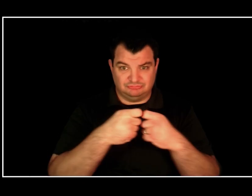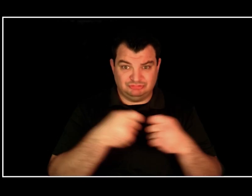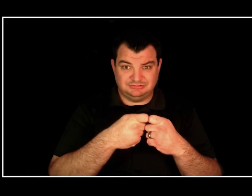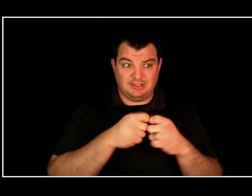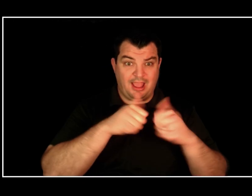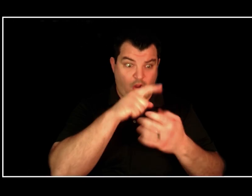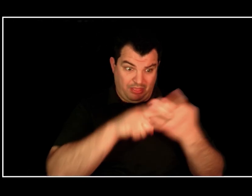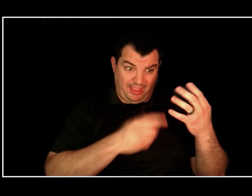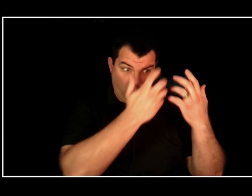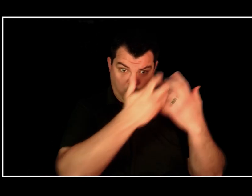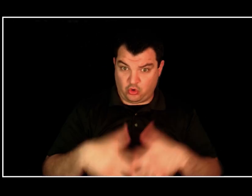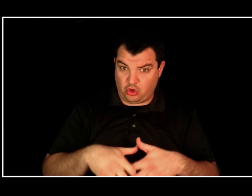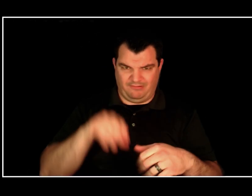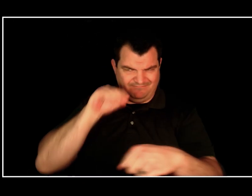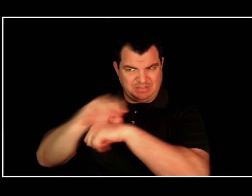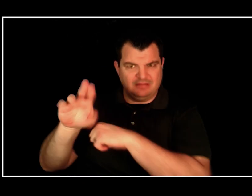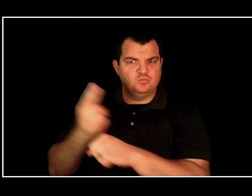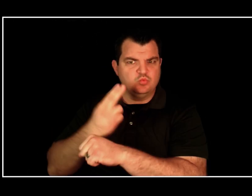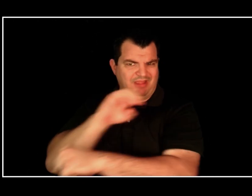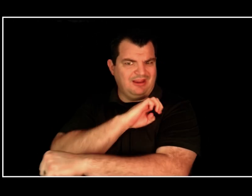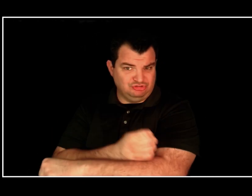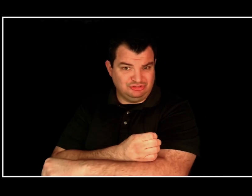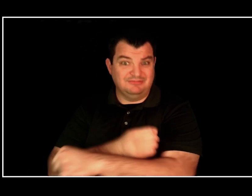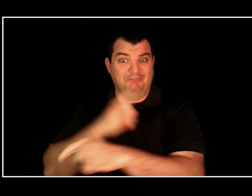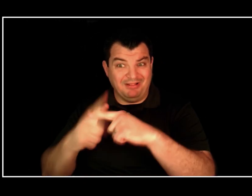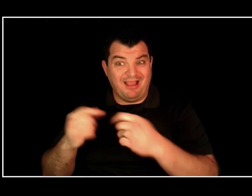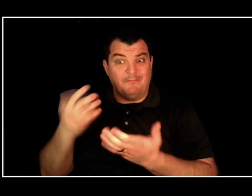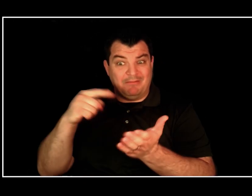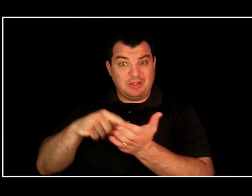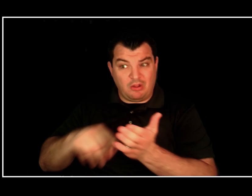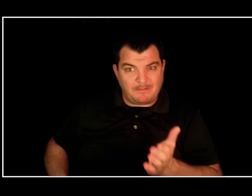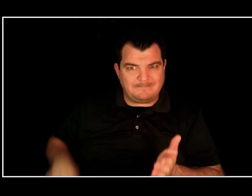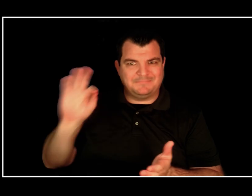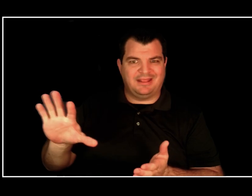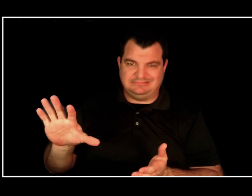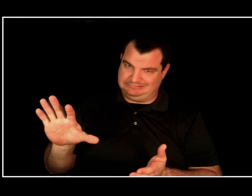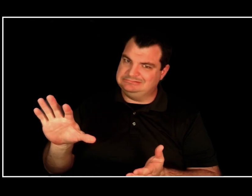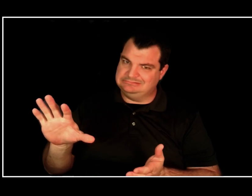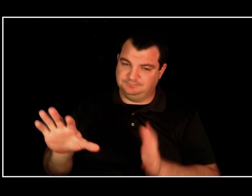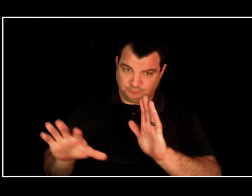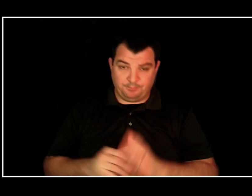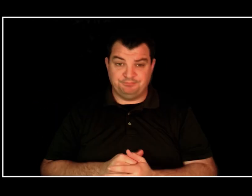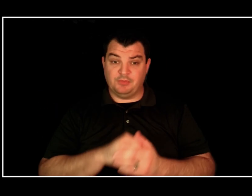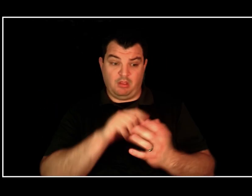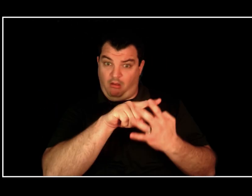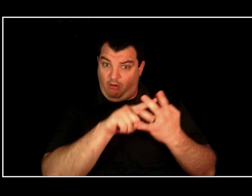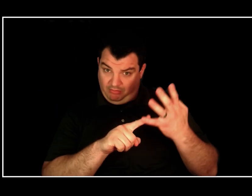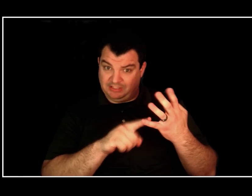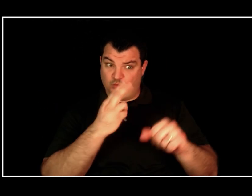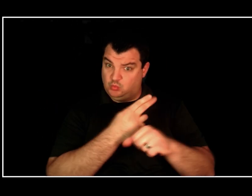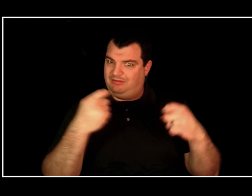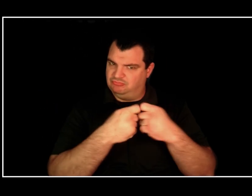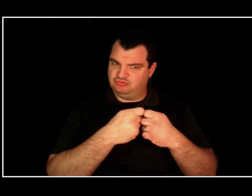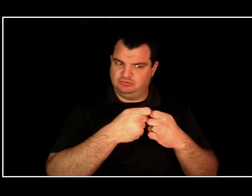use electricity, and how they work affects how much energy we use and how much we pay on our electric bill.